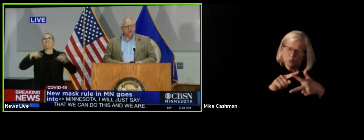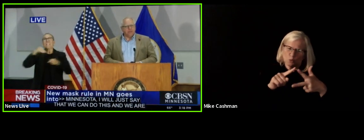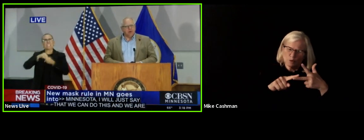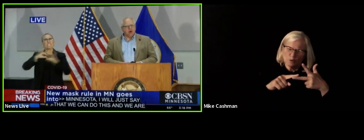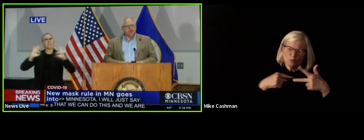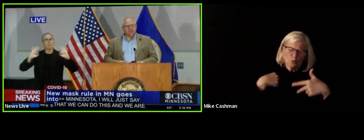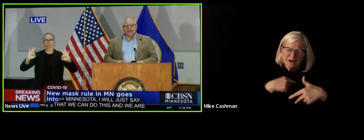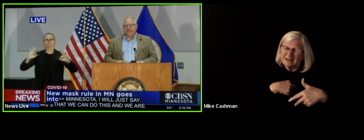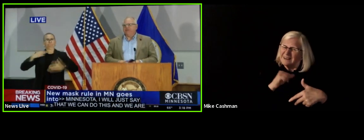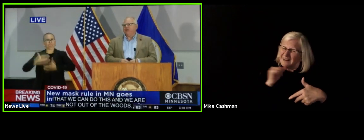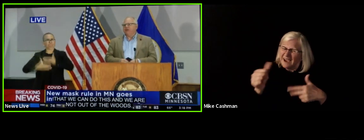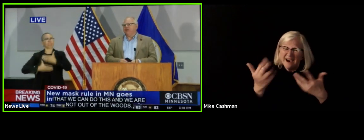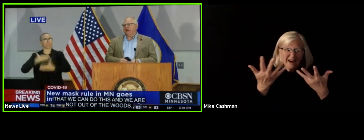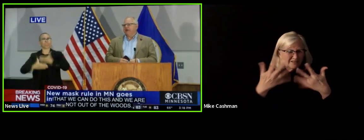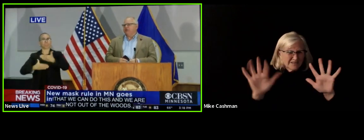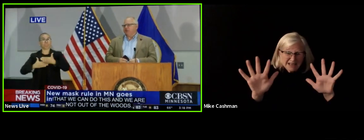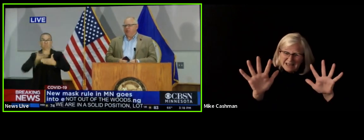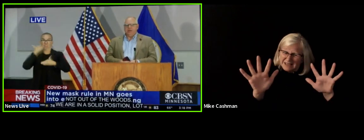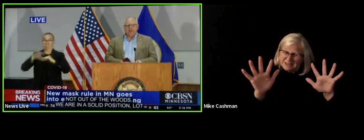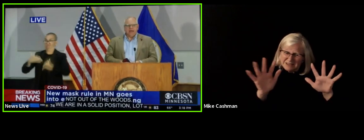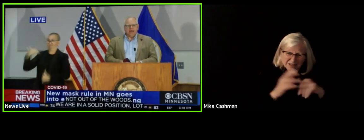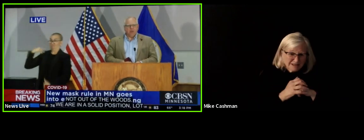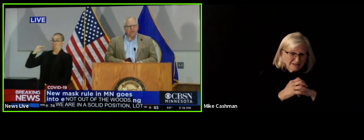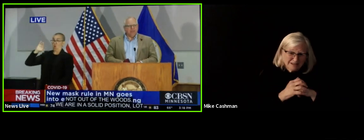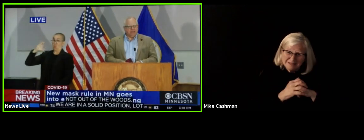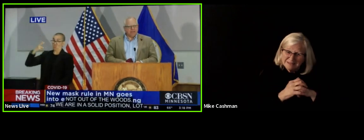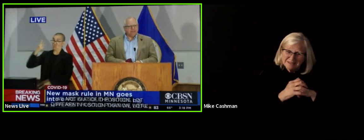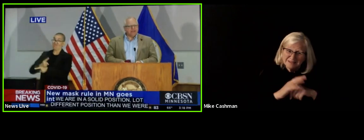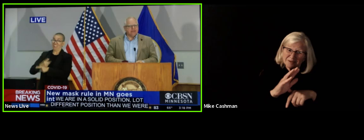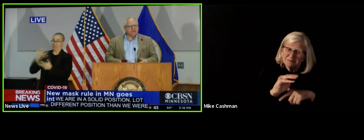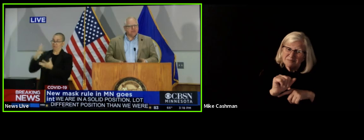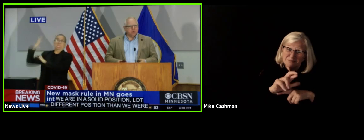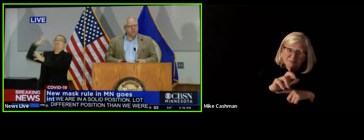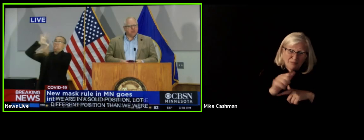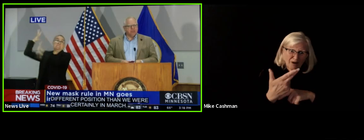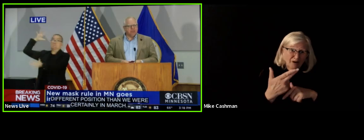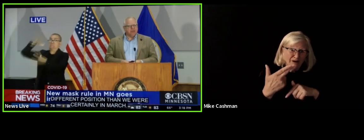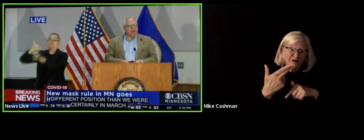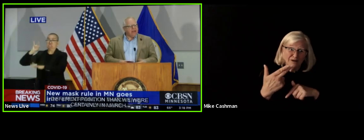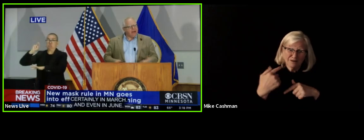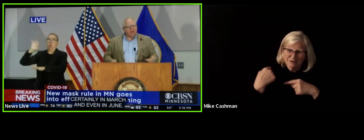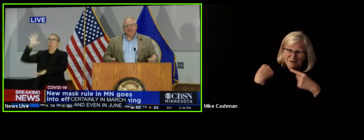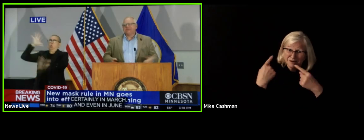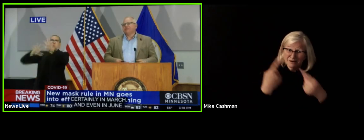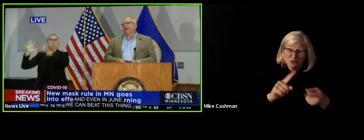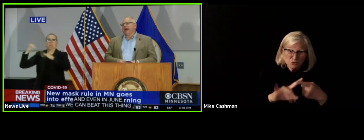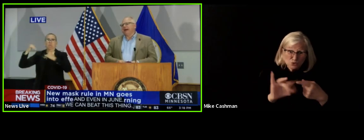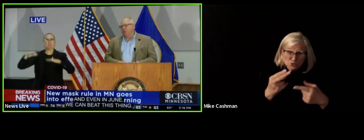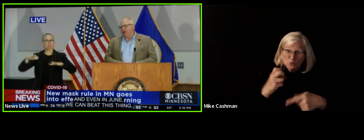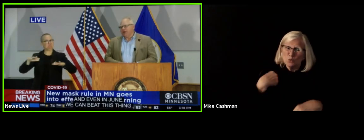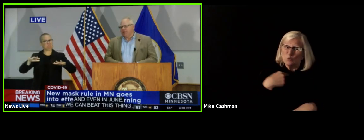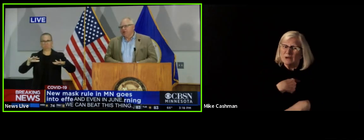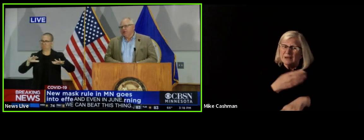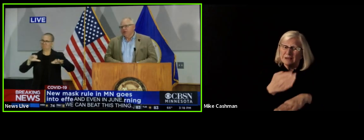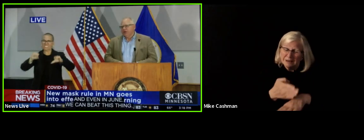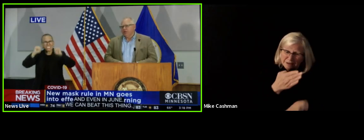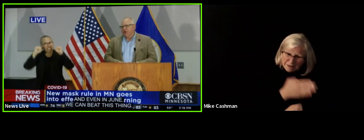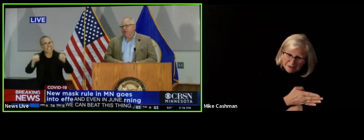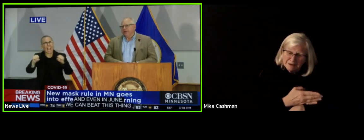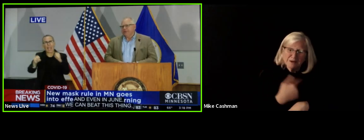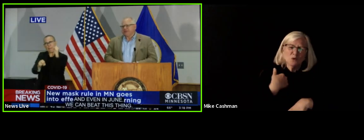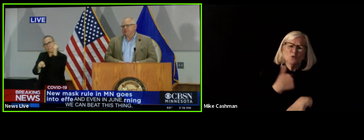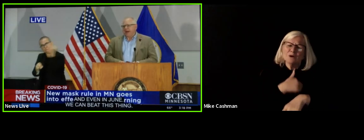certainly in March and even in June. We can beat this thing. This is one more step in that. I would ask us to be kind to one another. We